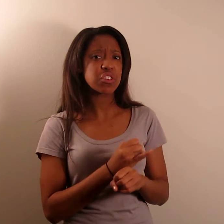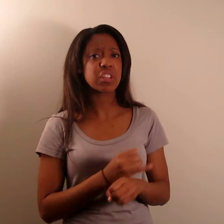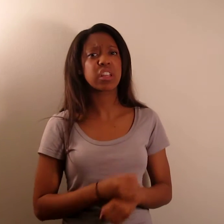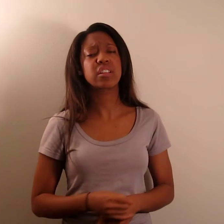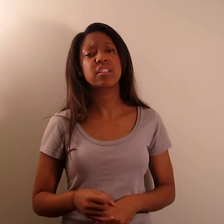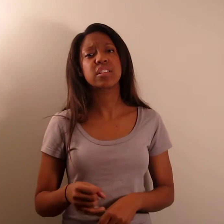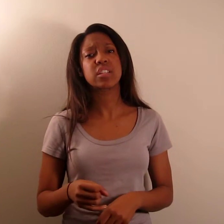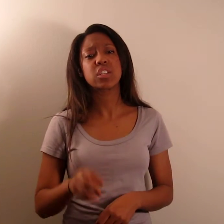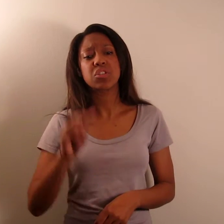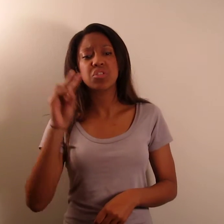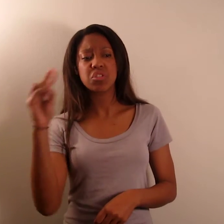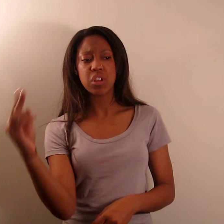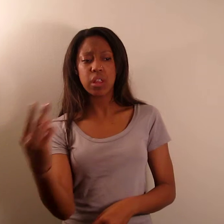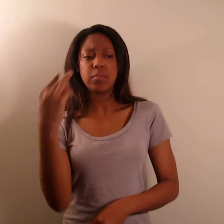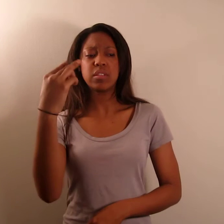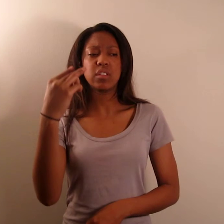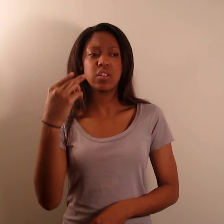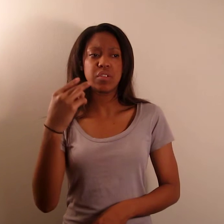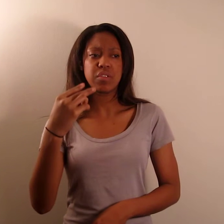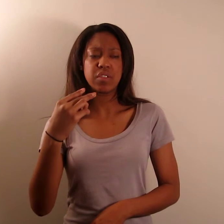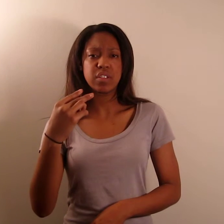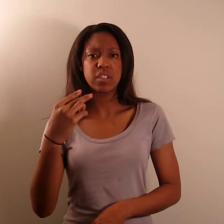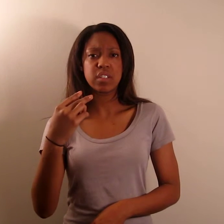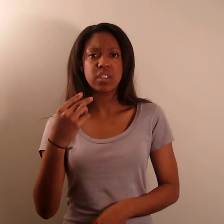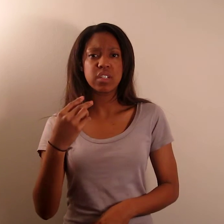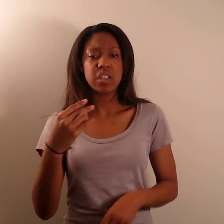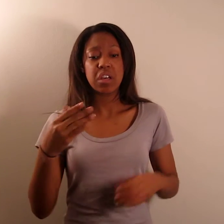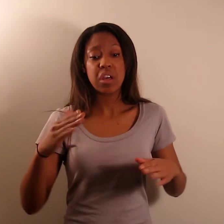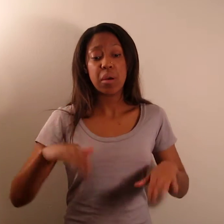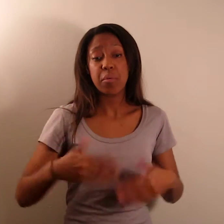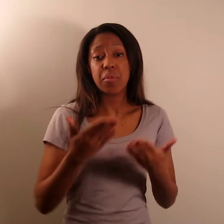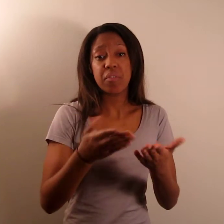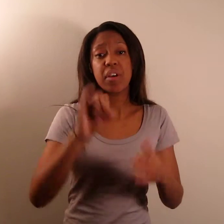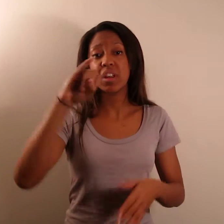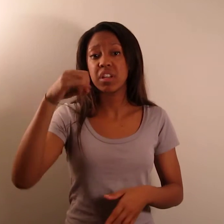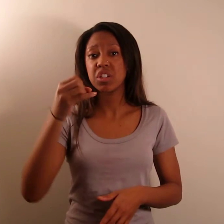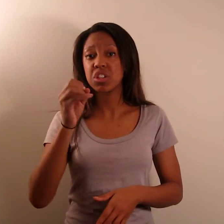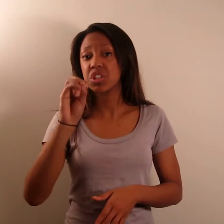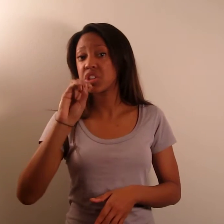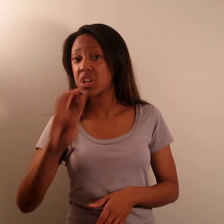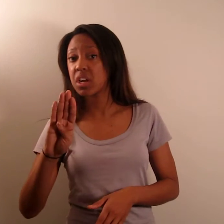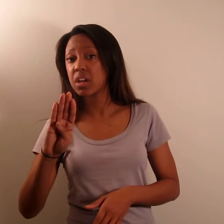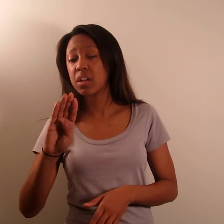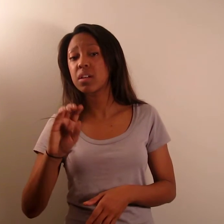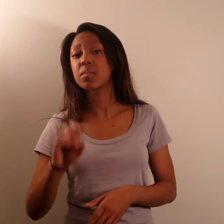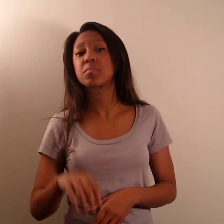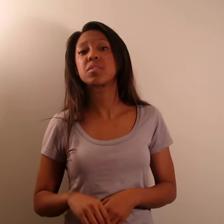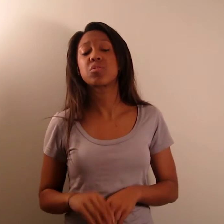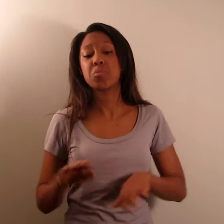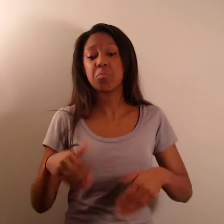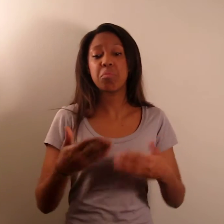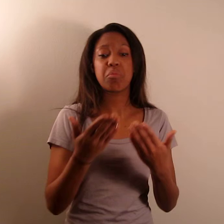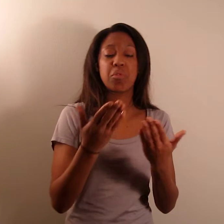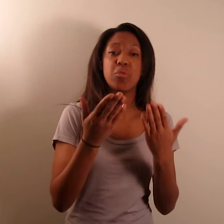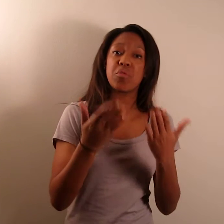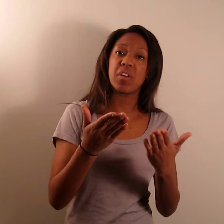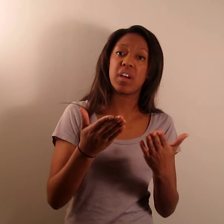benevolent, as providing jobs, as providing the means of survival